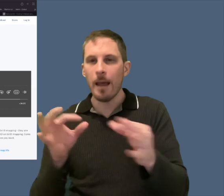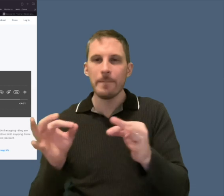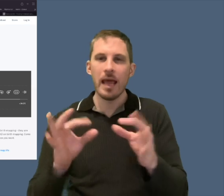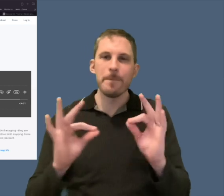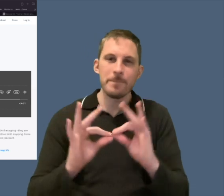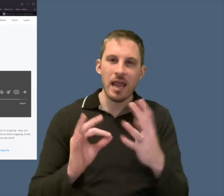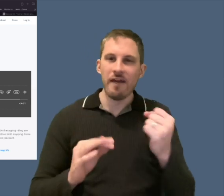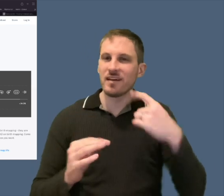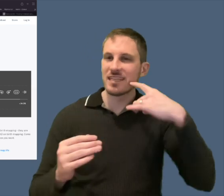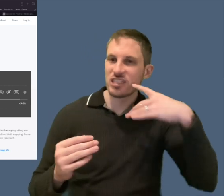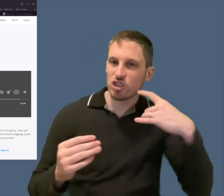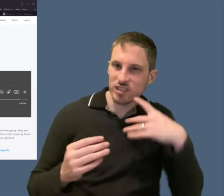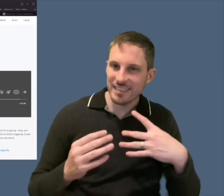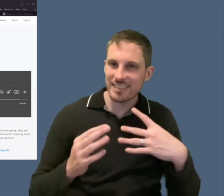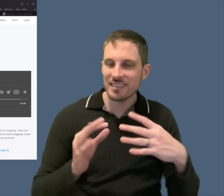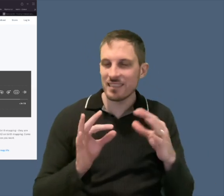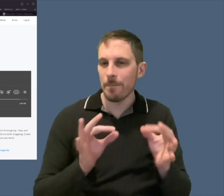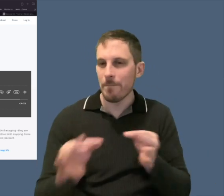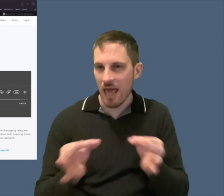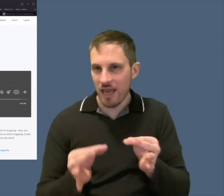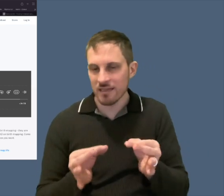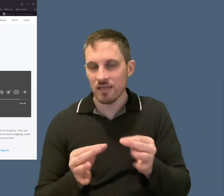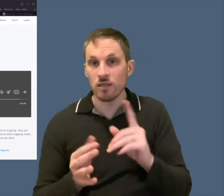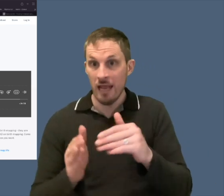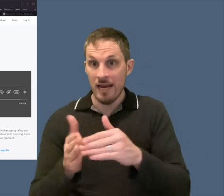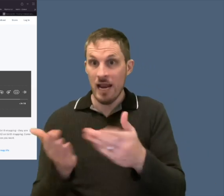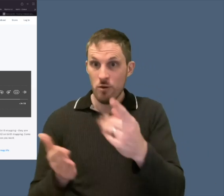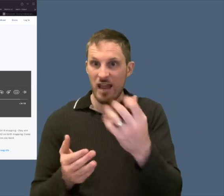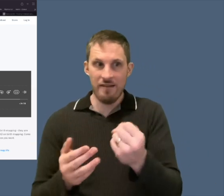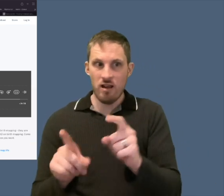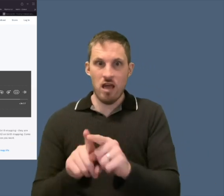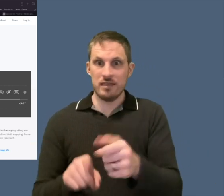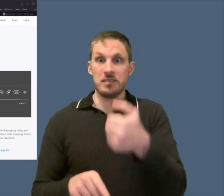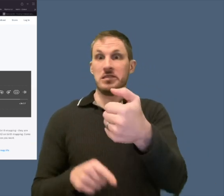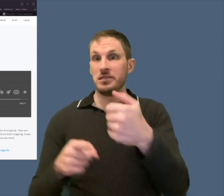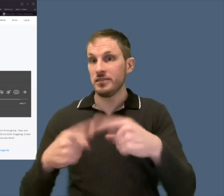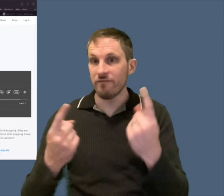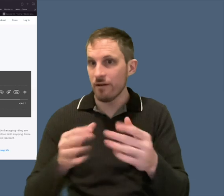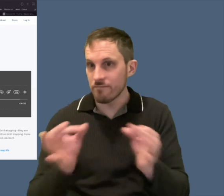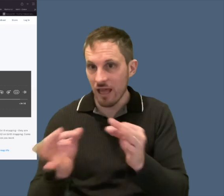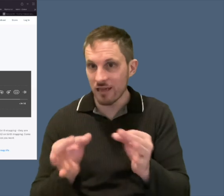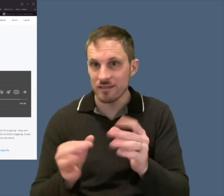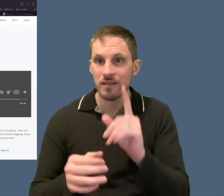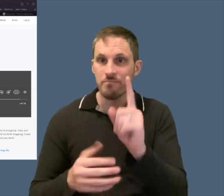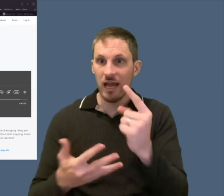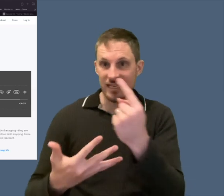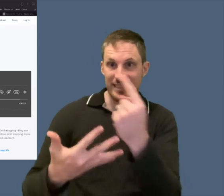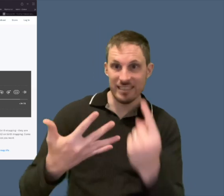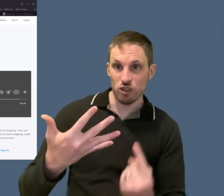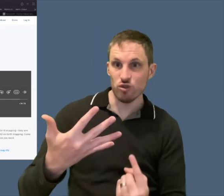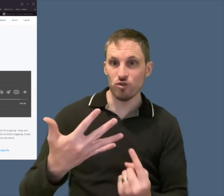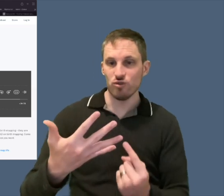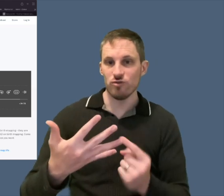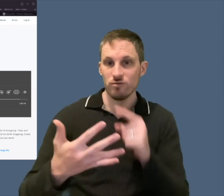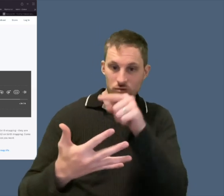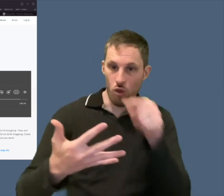your contingency plan. So you've now got 6 different plans, but each of those plans is